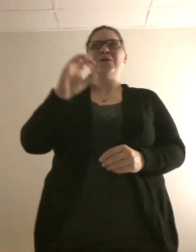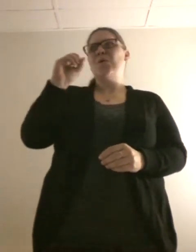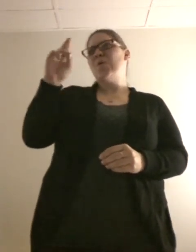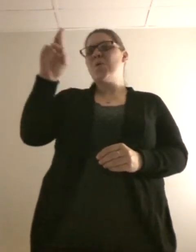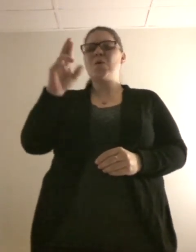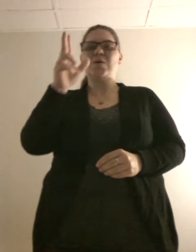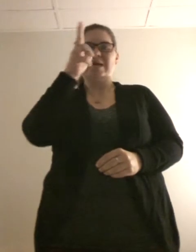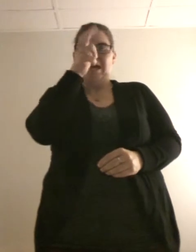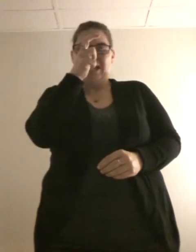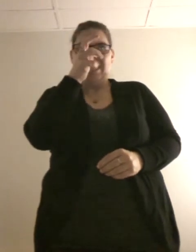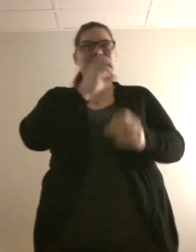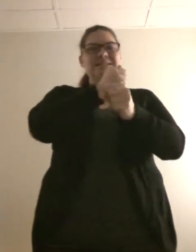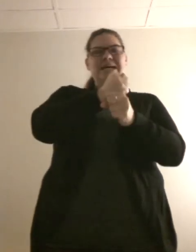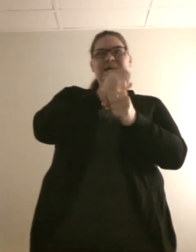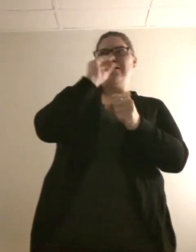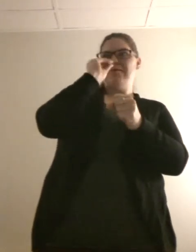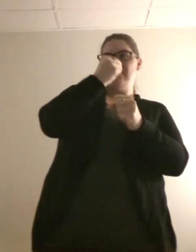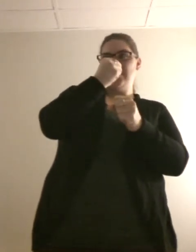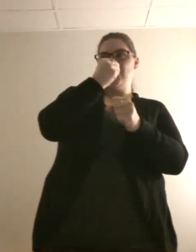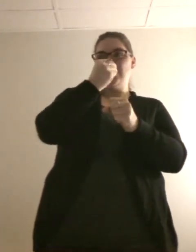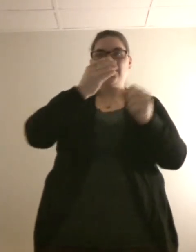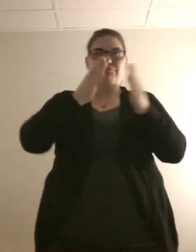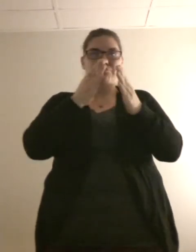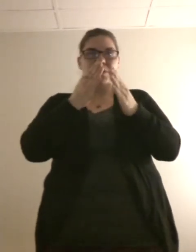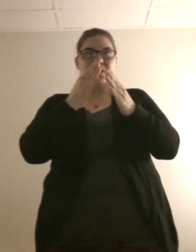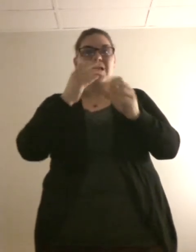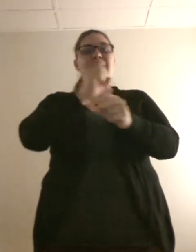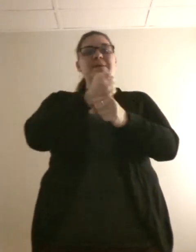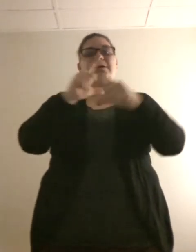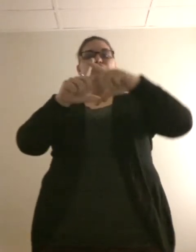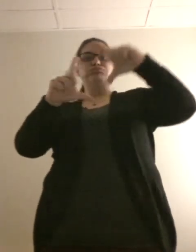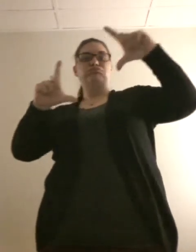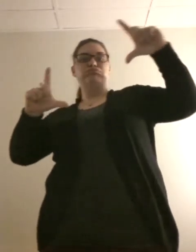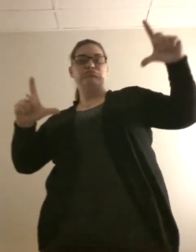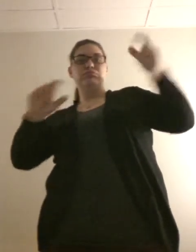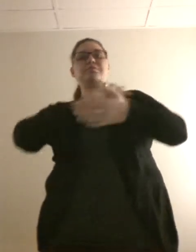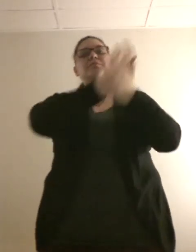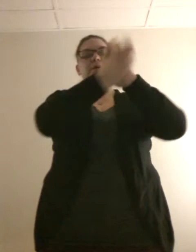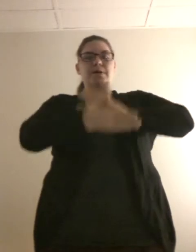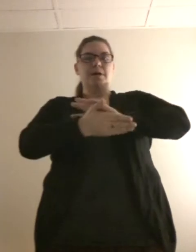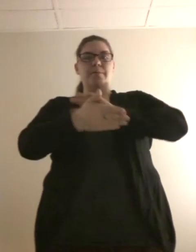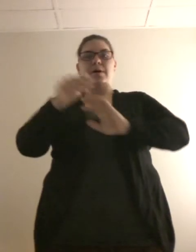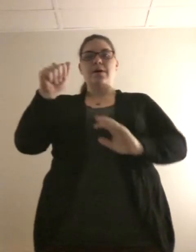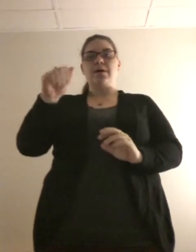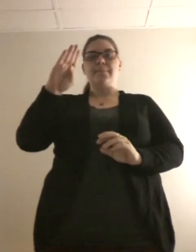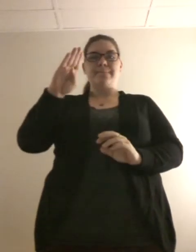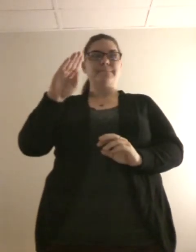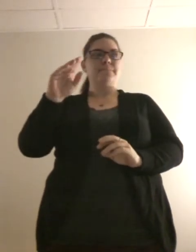enlarge it so big that it becomes abstract on your paper. Okay? I'll show you some examples. You take a flower.